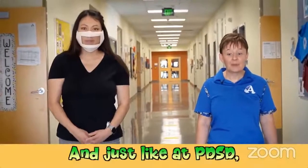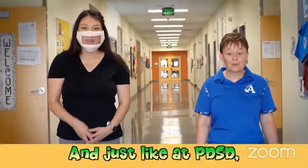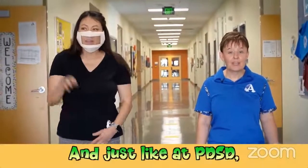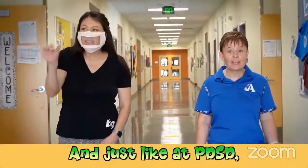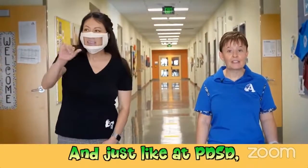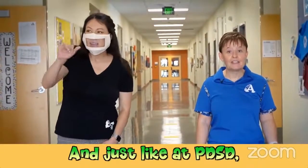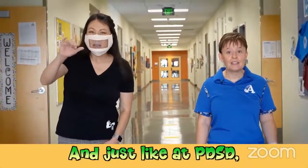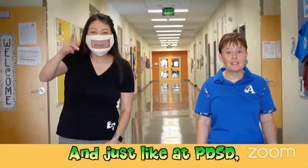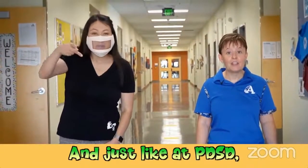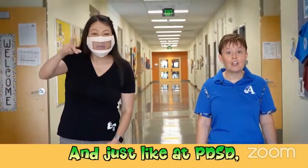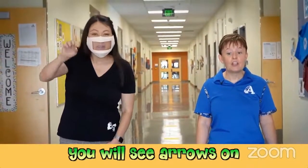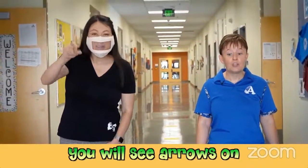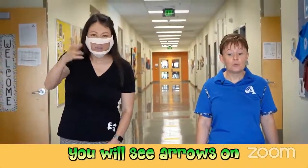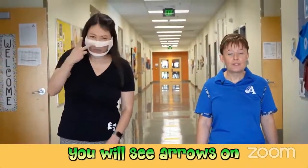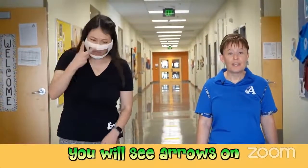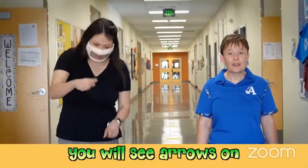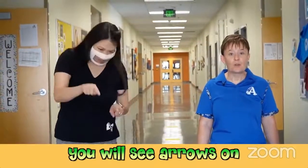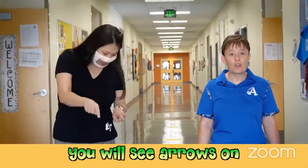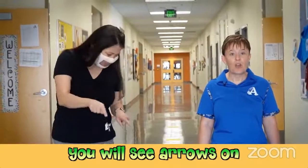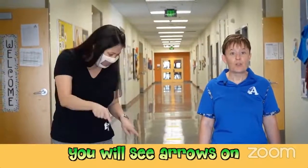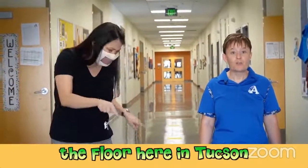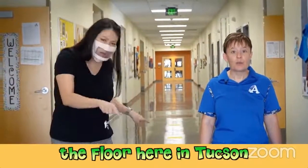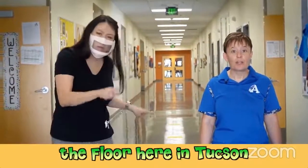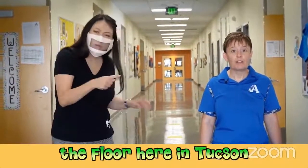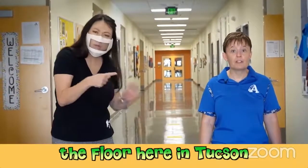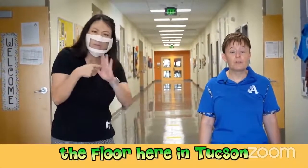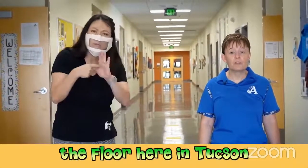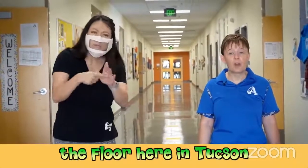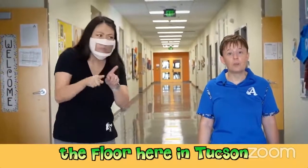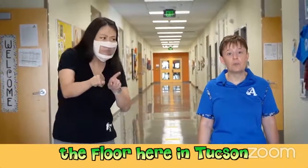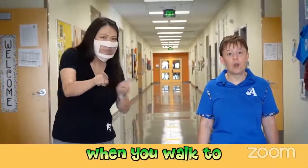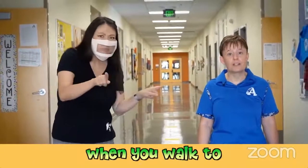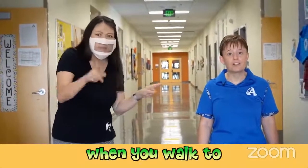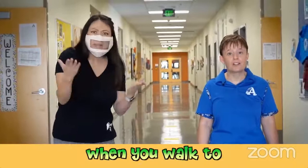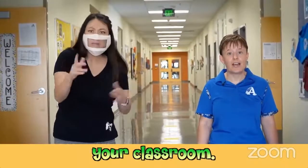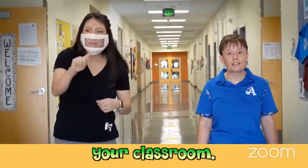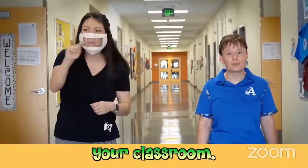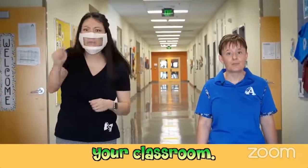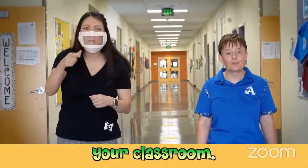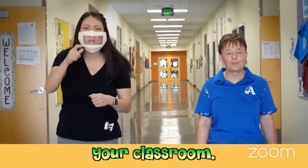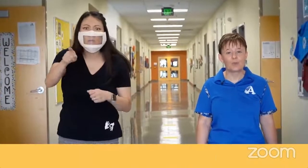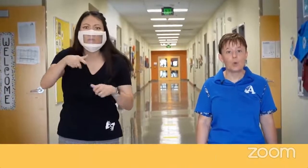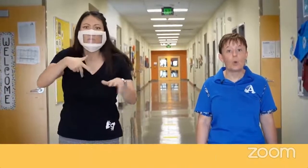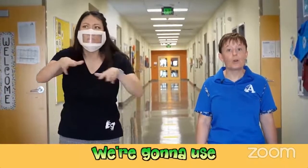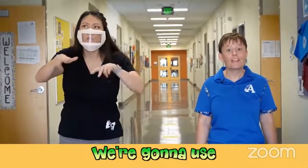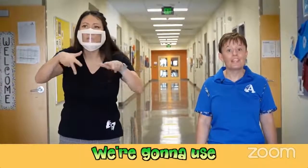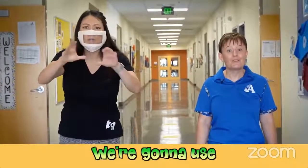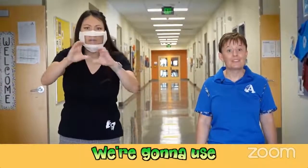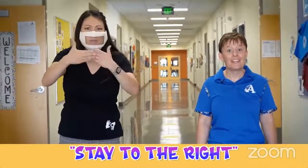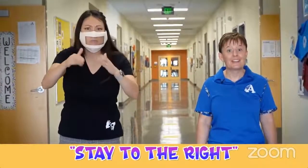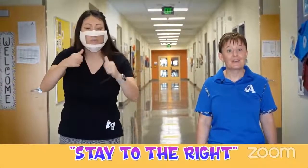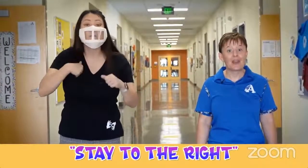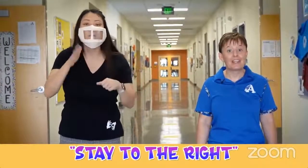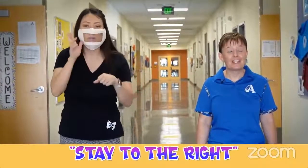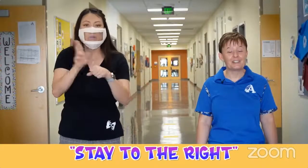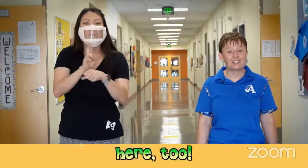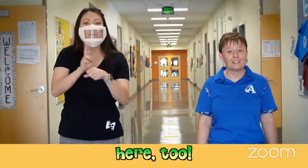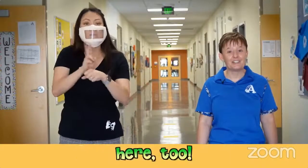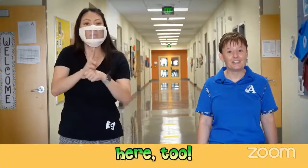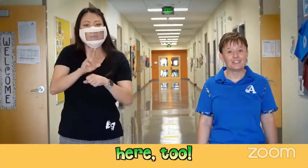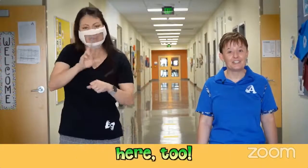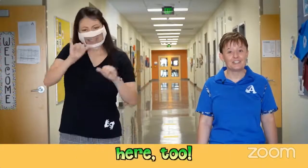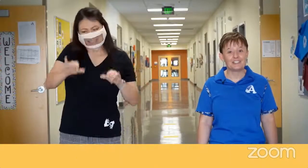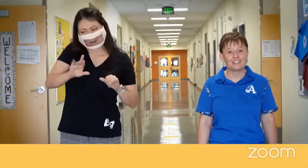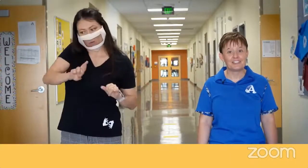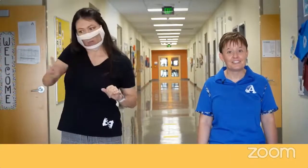And just like at PDSD, you will see arrows on the floor here in Tucson when you walk to your classroom. We're going to use stay to the right here